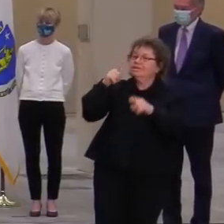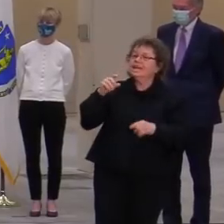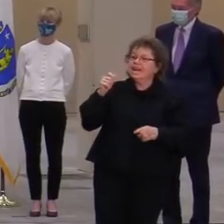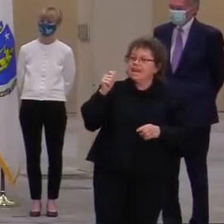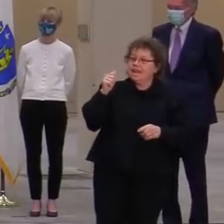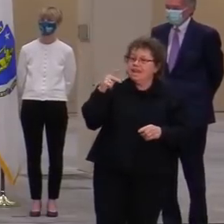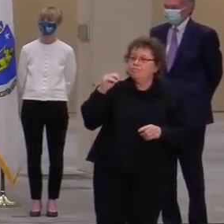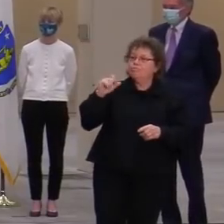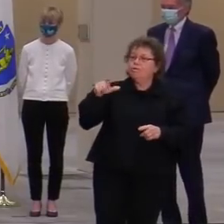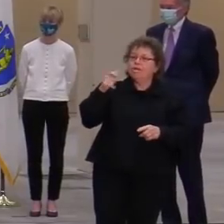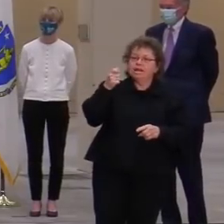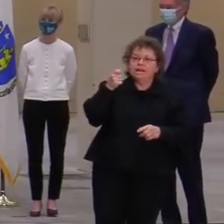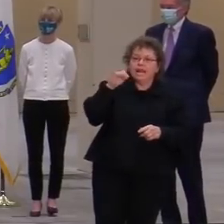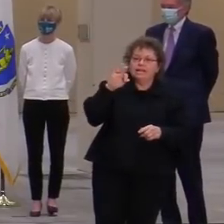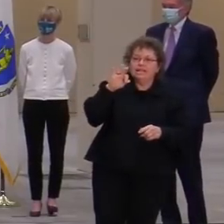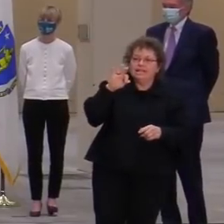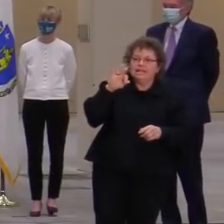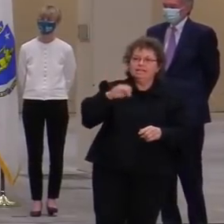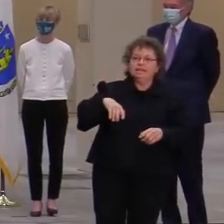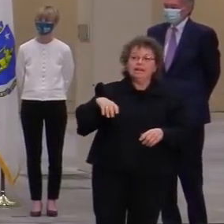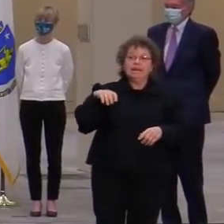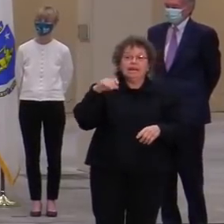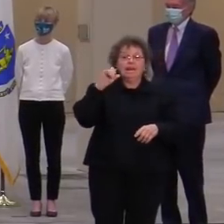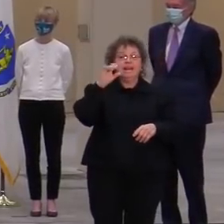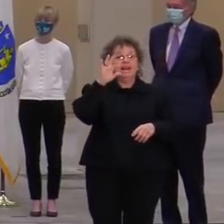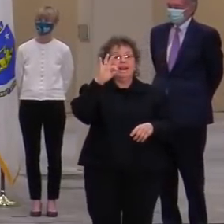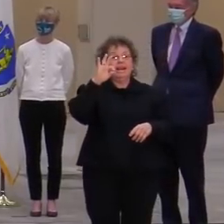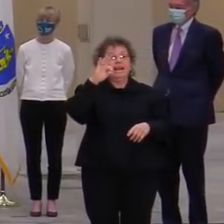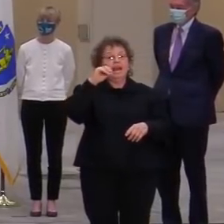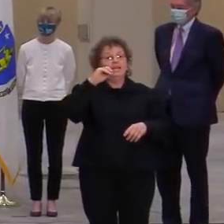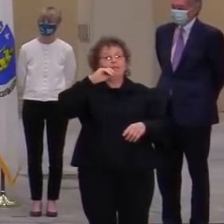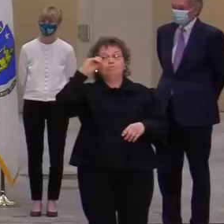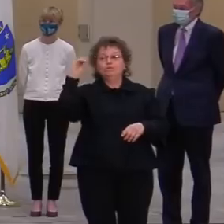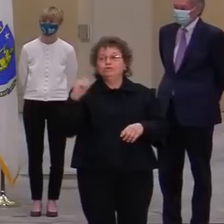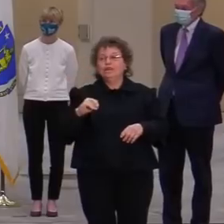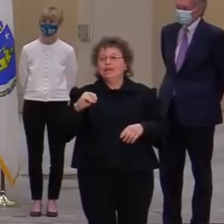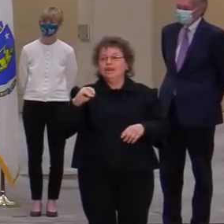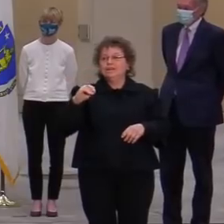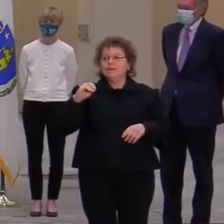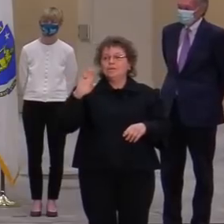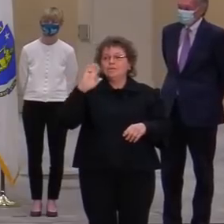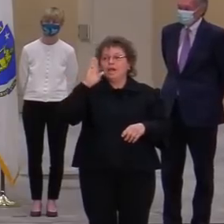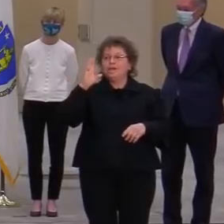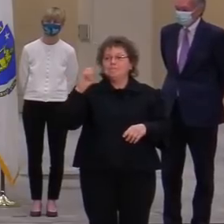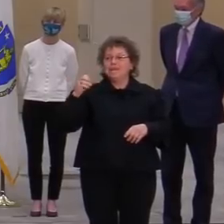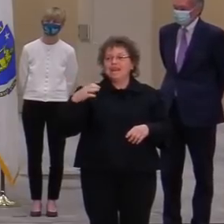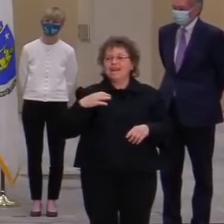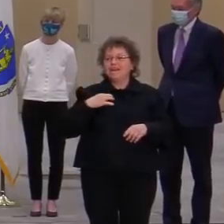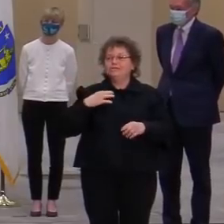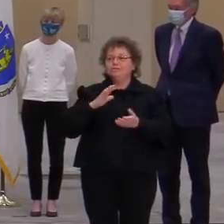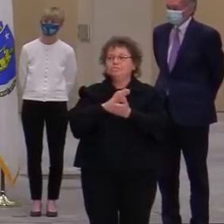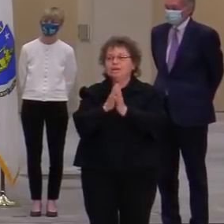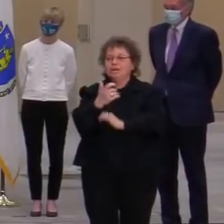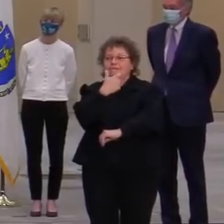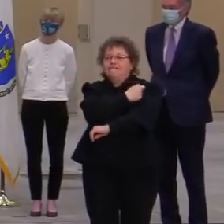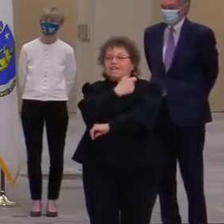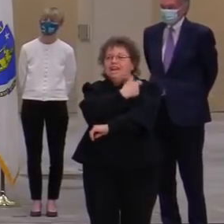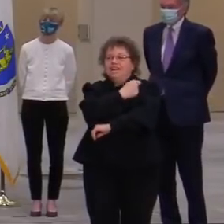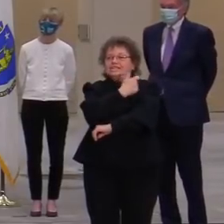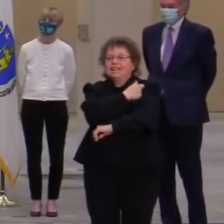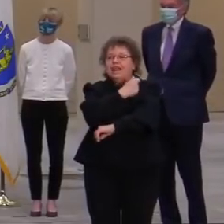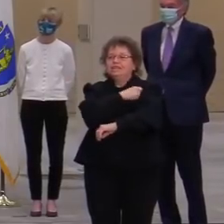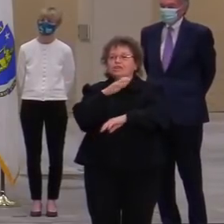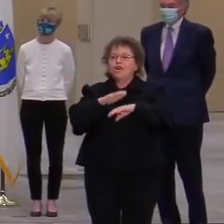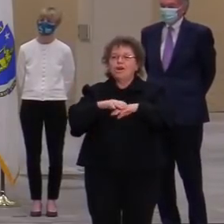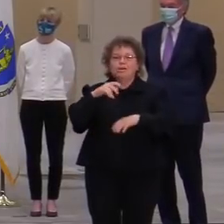90% of the population would be eligible to get vaccinated on Patriots' Day? I thought that was pretty cool. I think the schedule we've got in place is the right